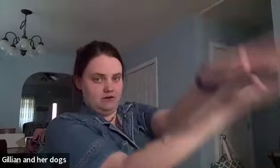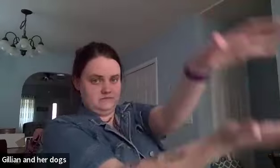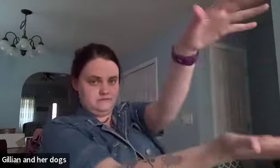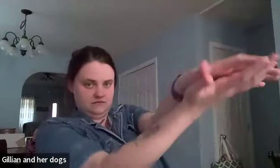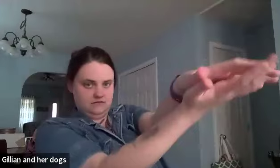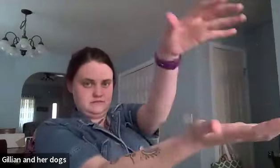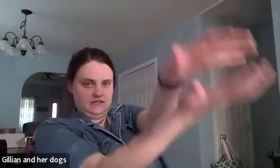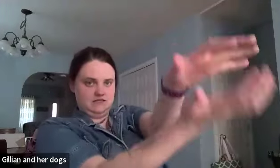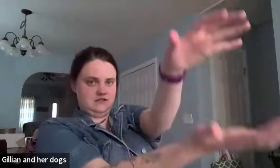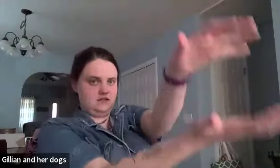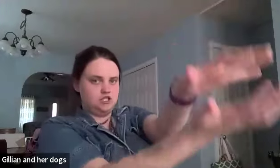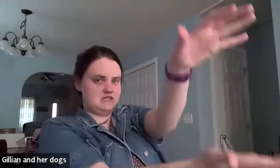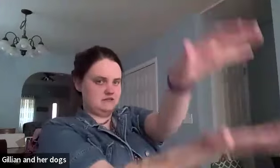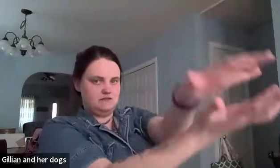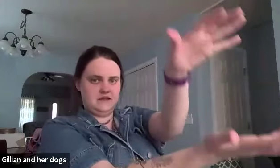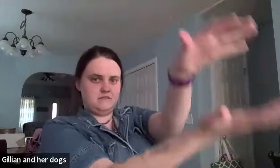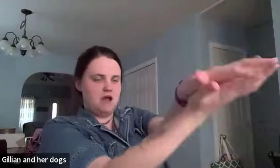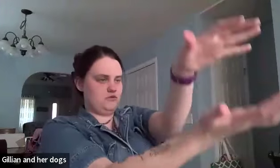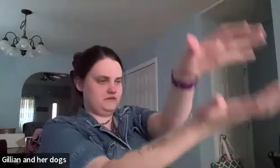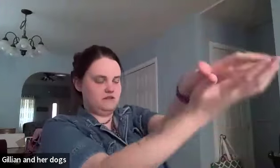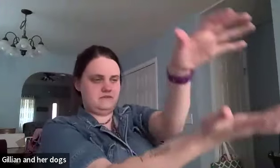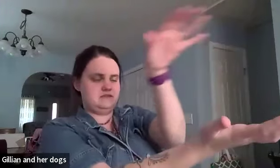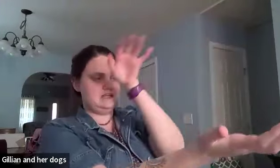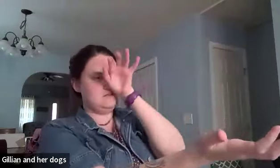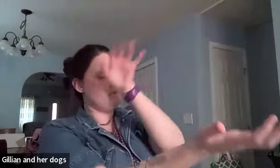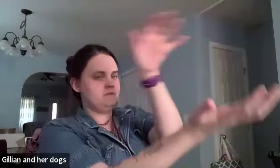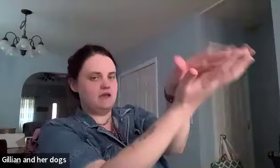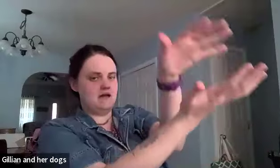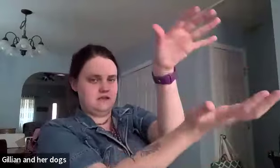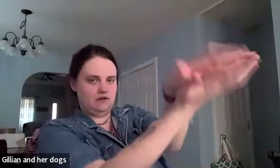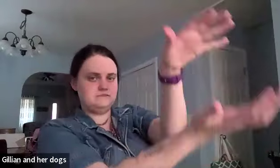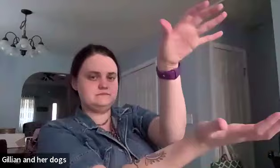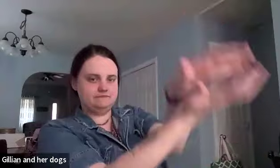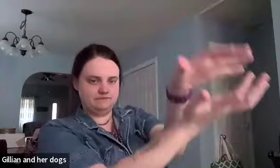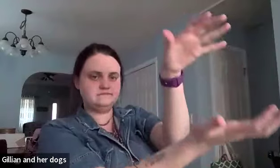alligator. It's literally just like the mouth with the teeth. Alligator.